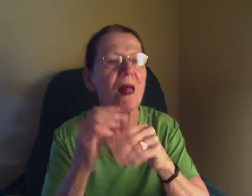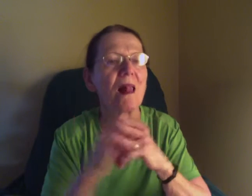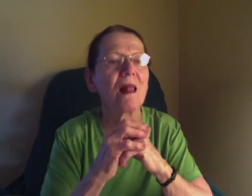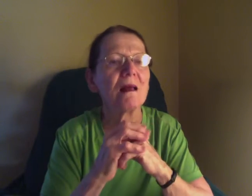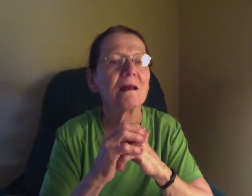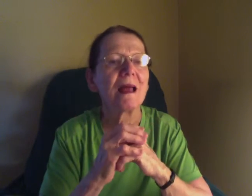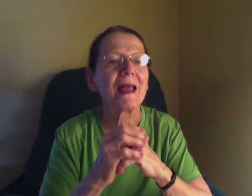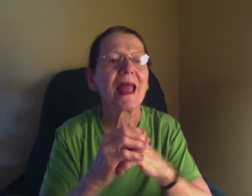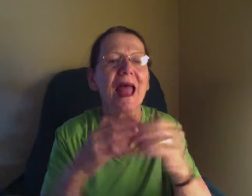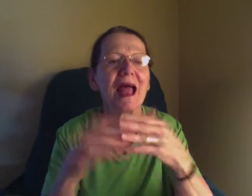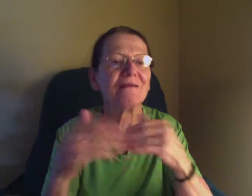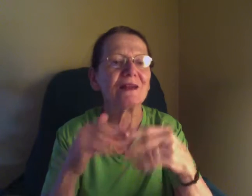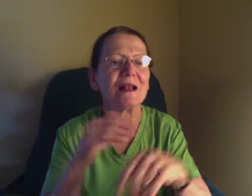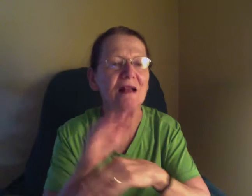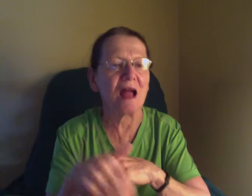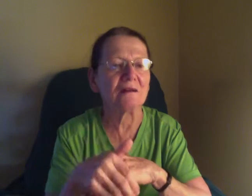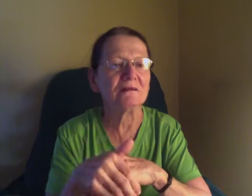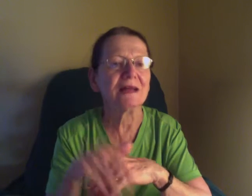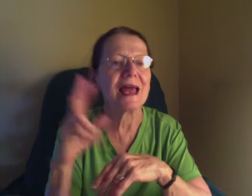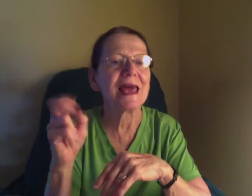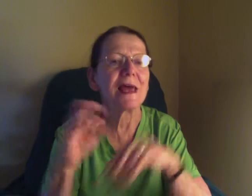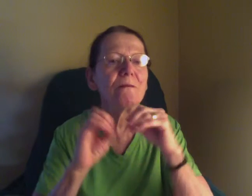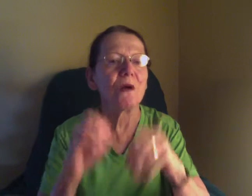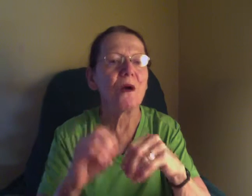I was like, I was oh,